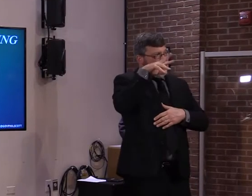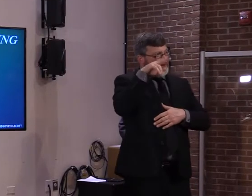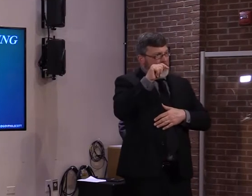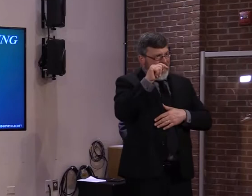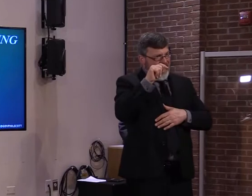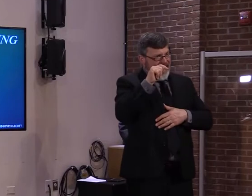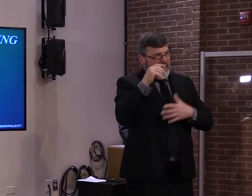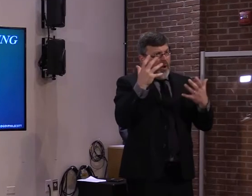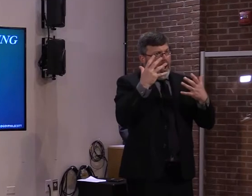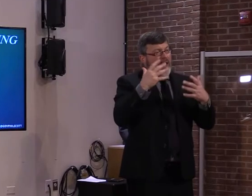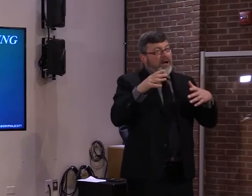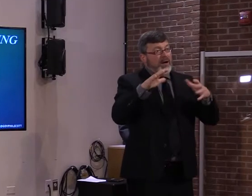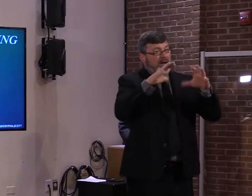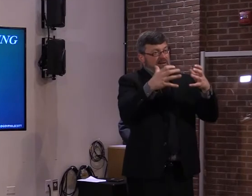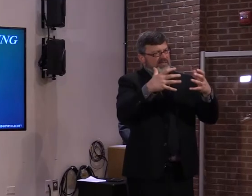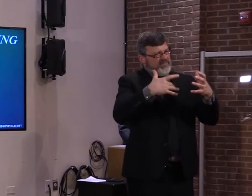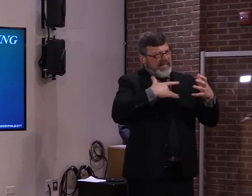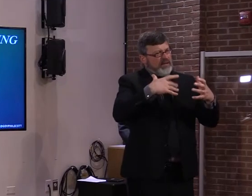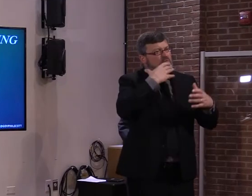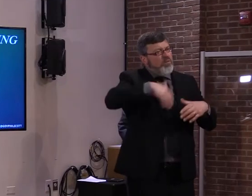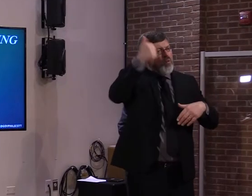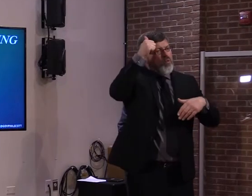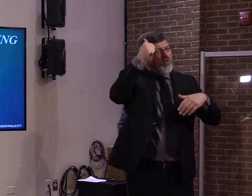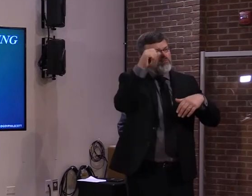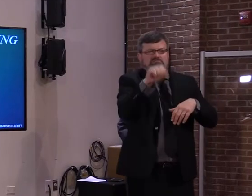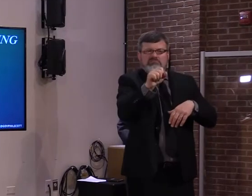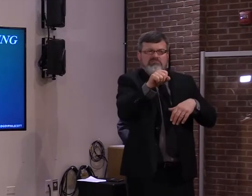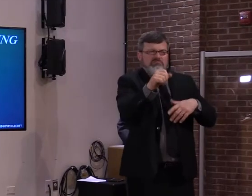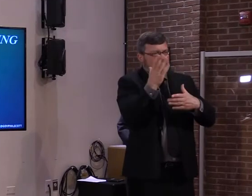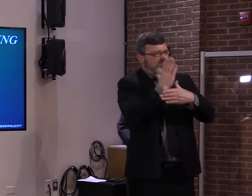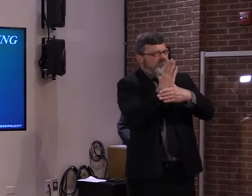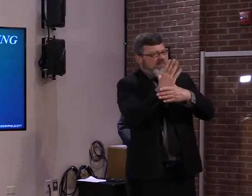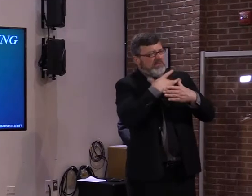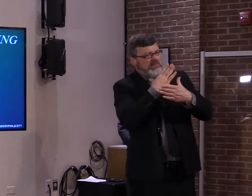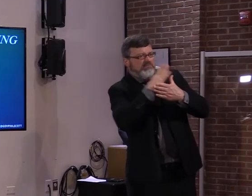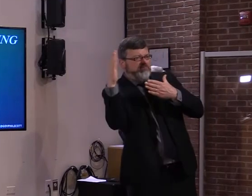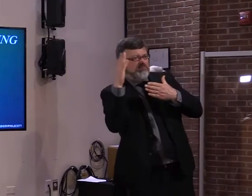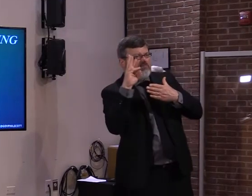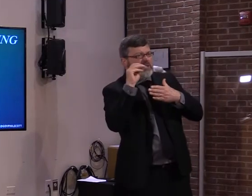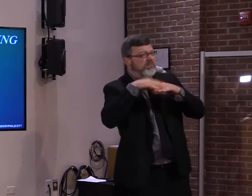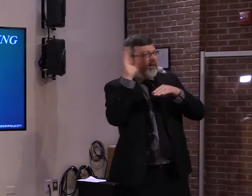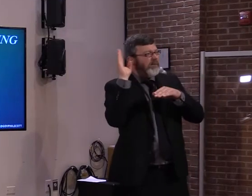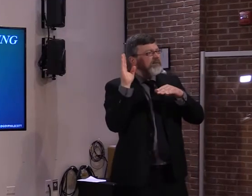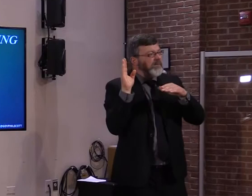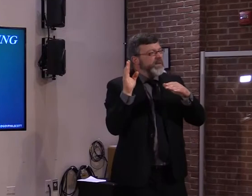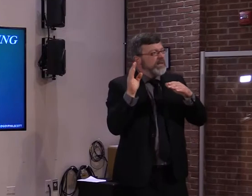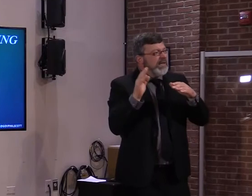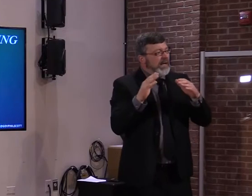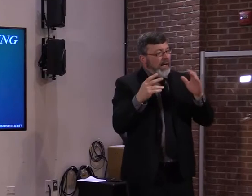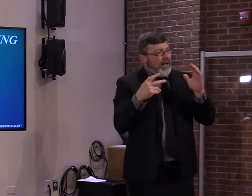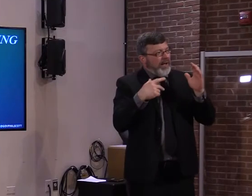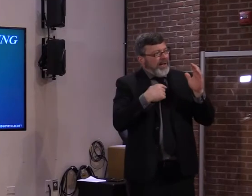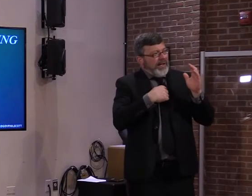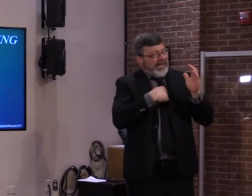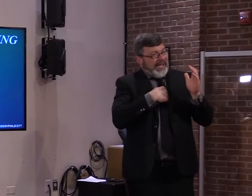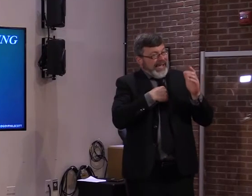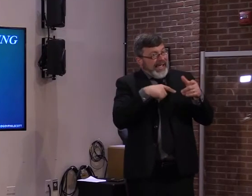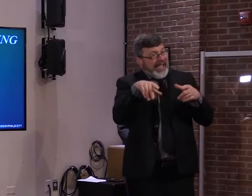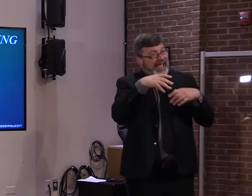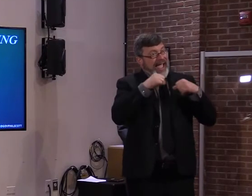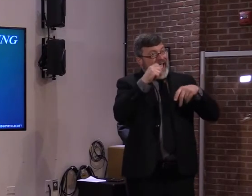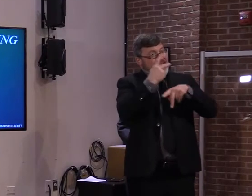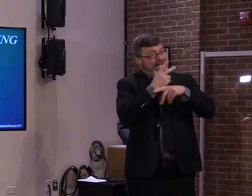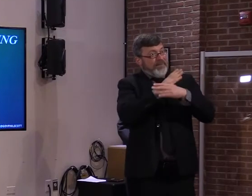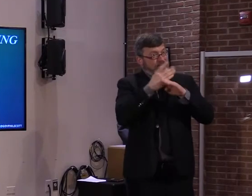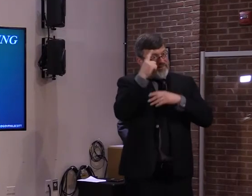save us money with the older population. There's still going to be healthcare usage. But for the 30-year-olds, 40-year-olds at this point